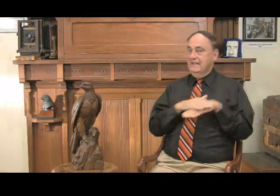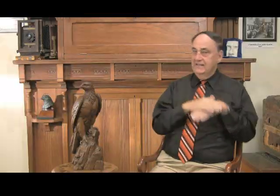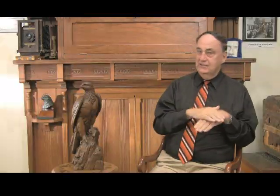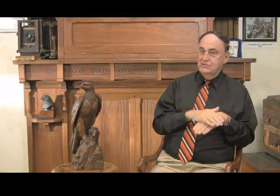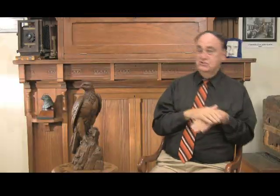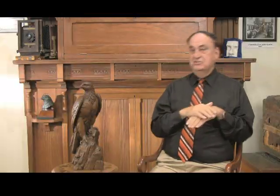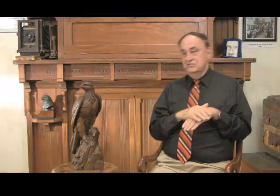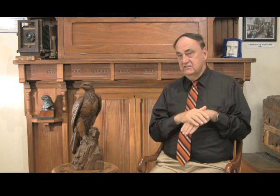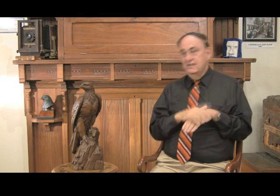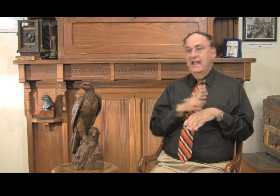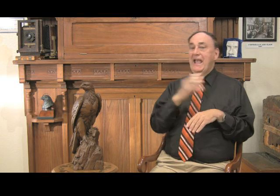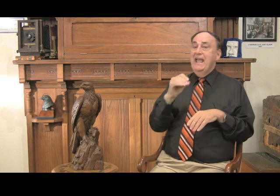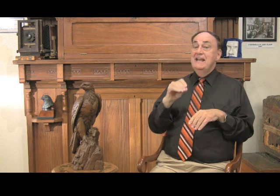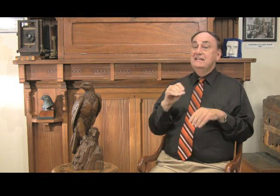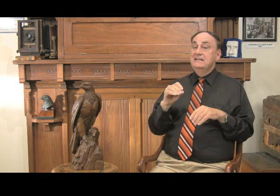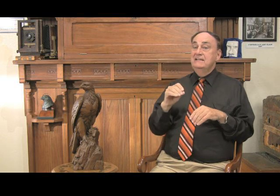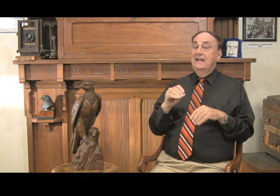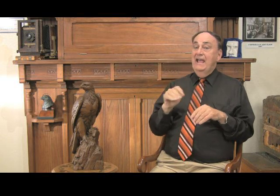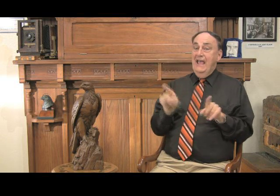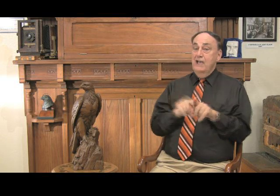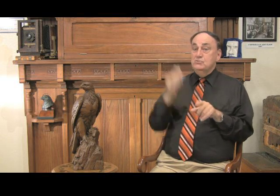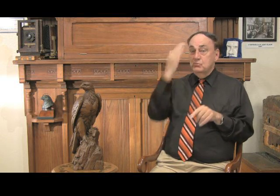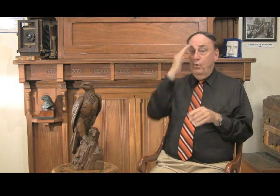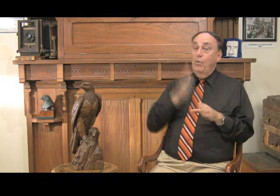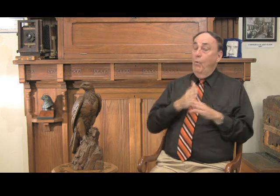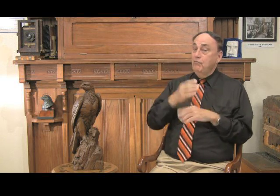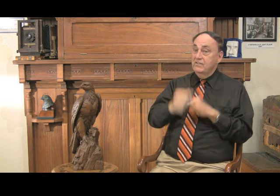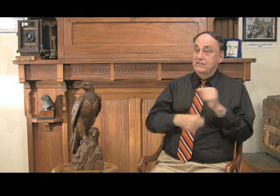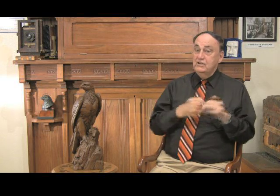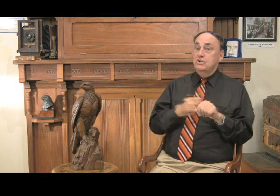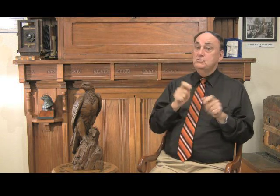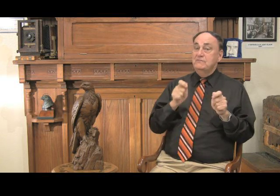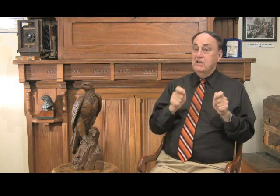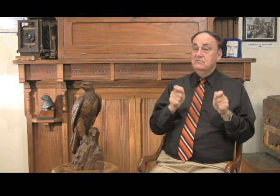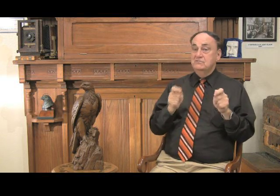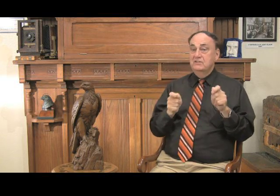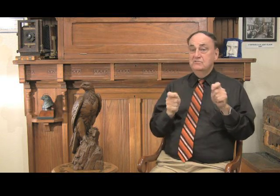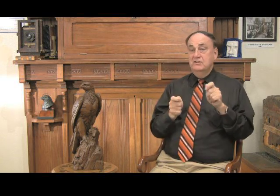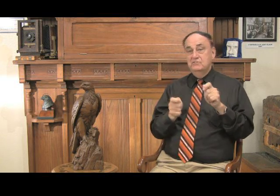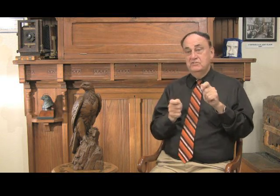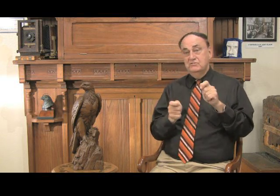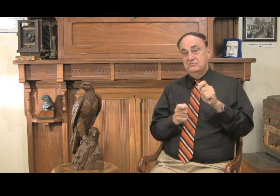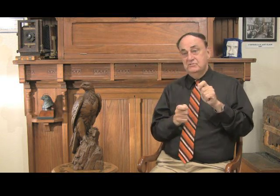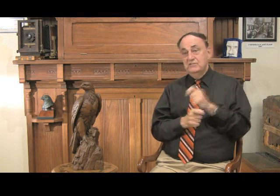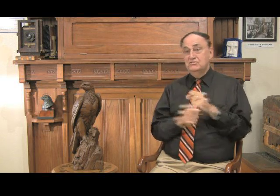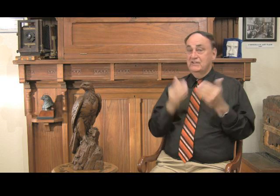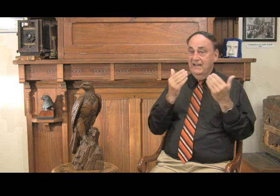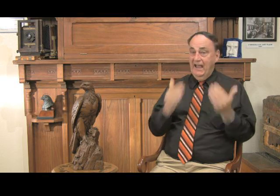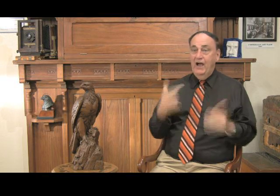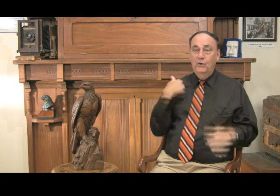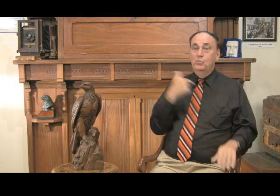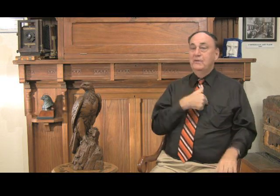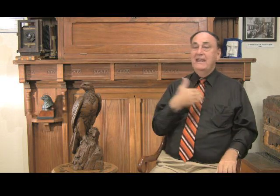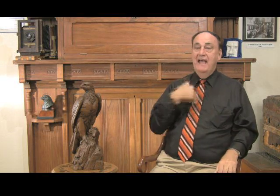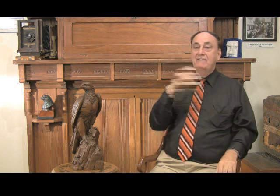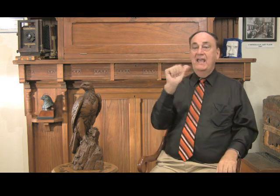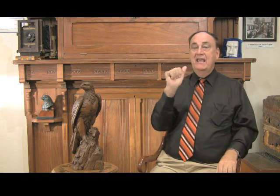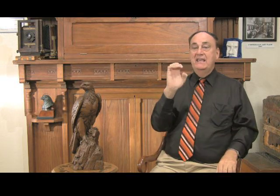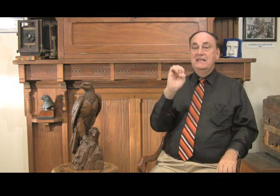English. As you know, over the years, we've been making this slow transition, and now we have